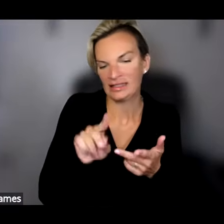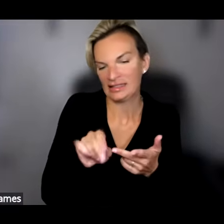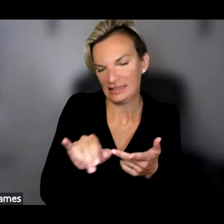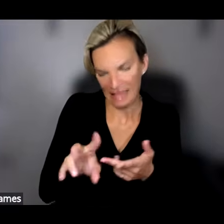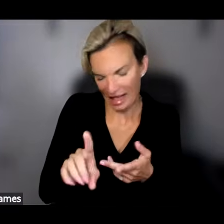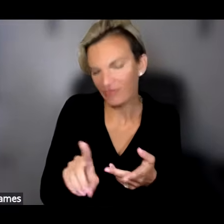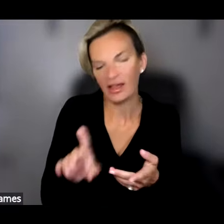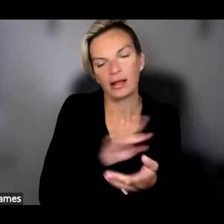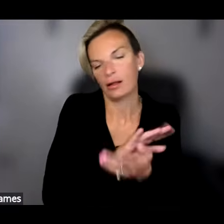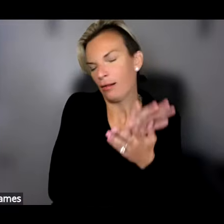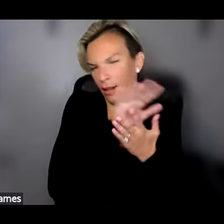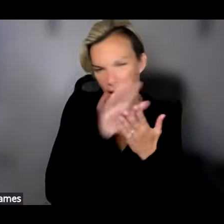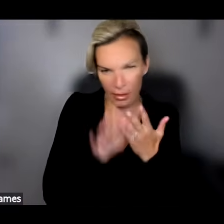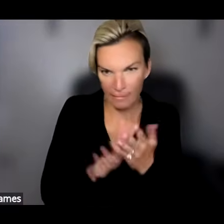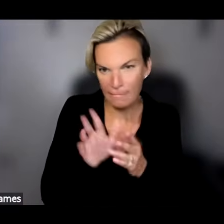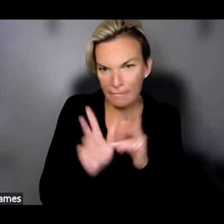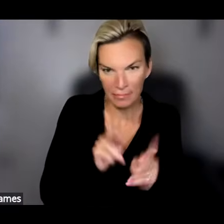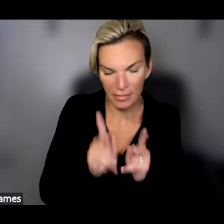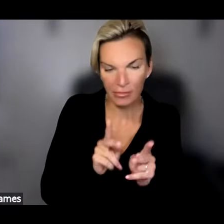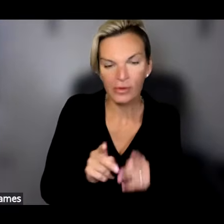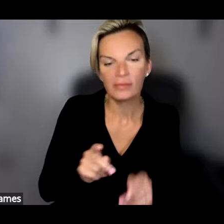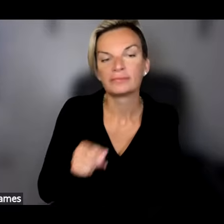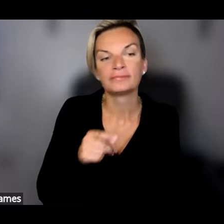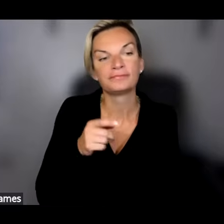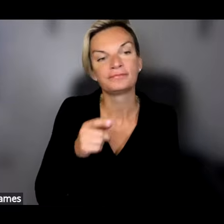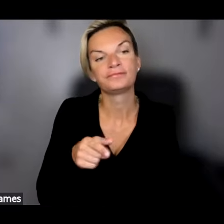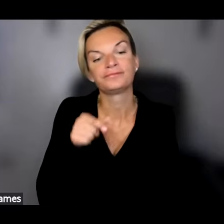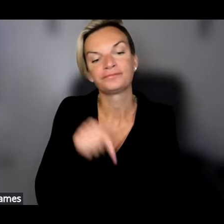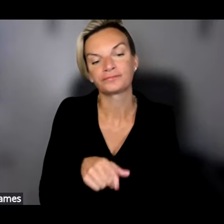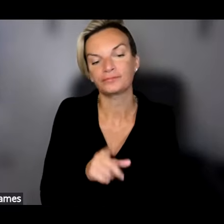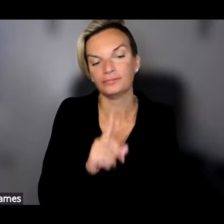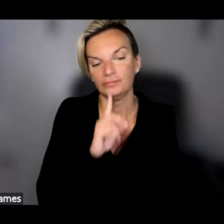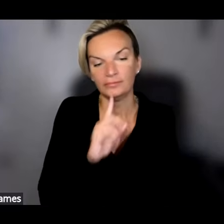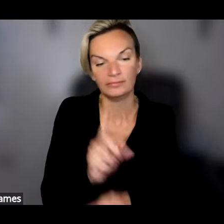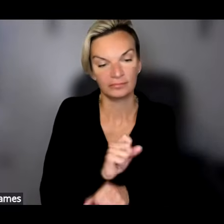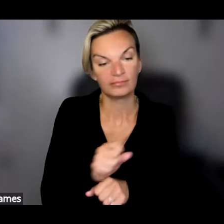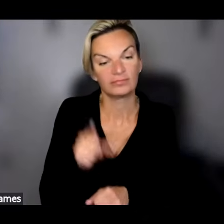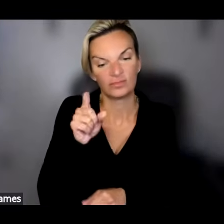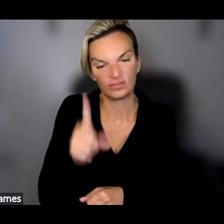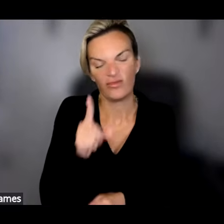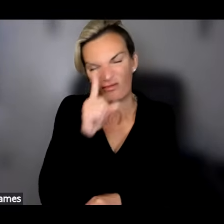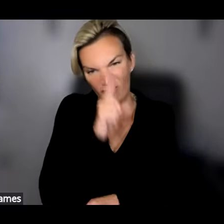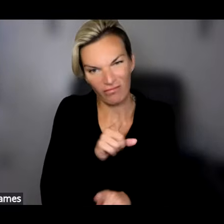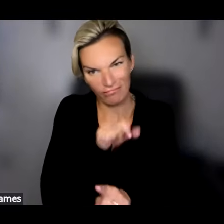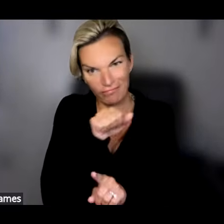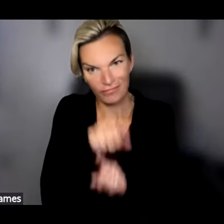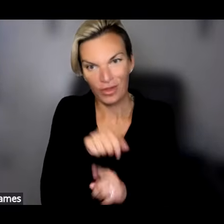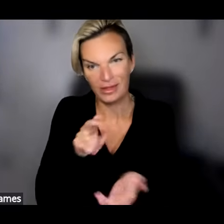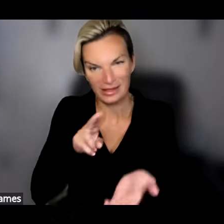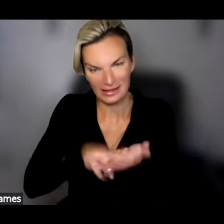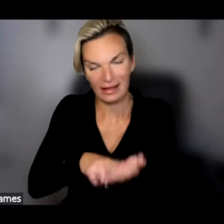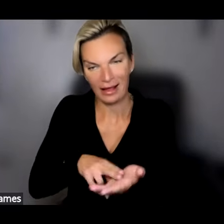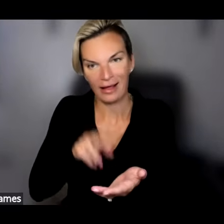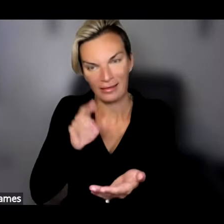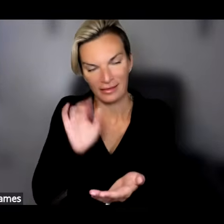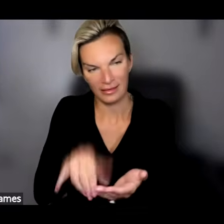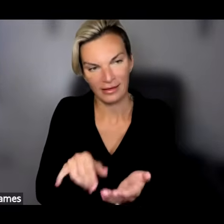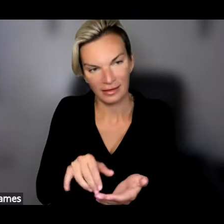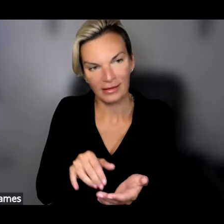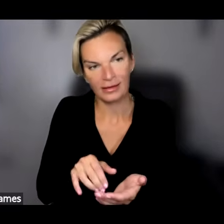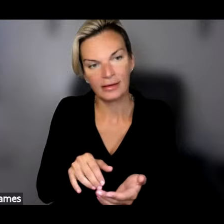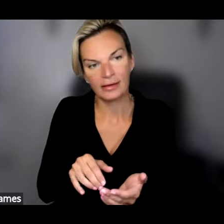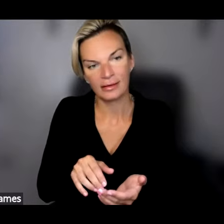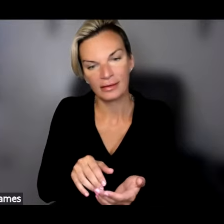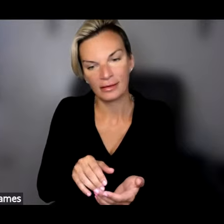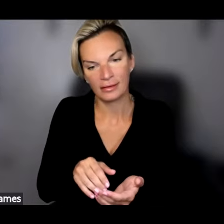that she falsely signed the certificate of circulation as to those. Now, she does claim that as to Butchko